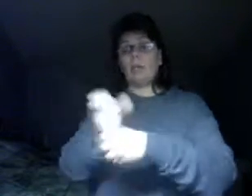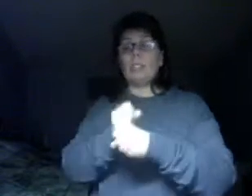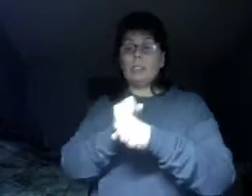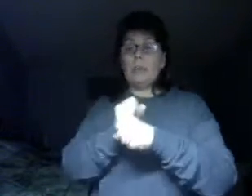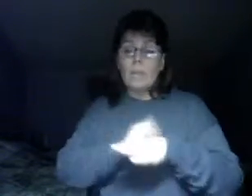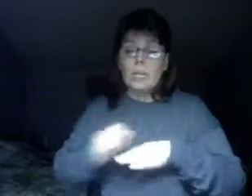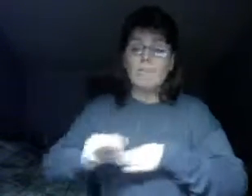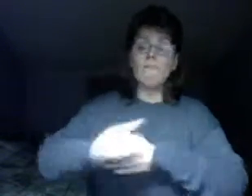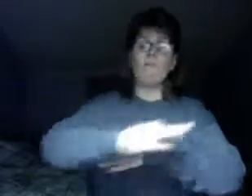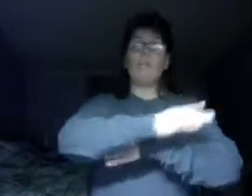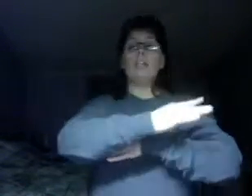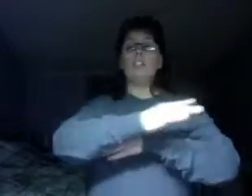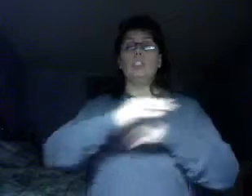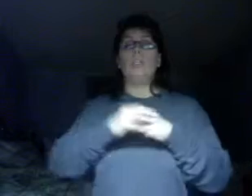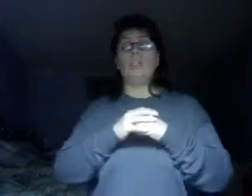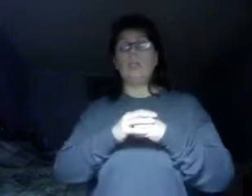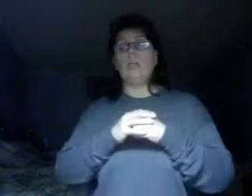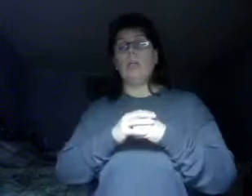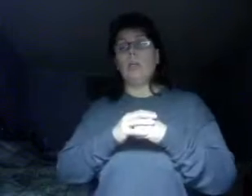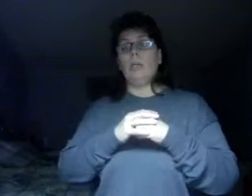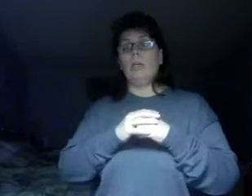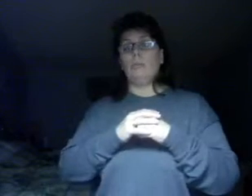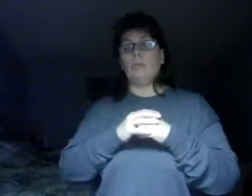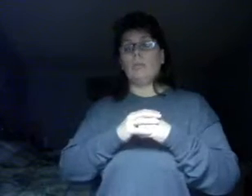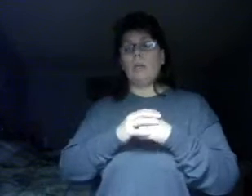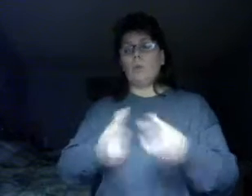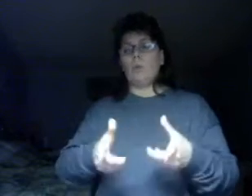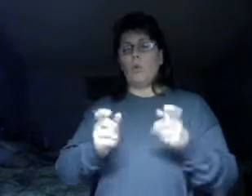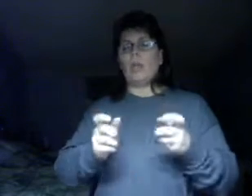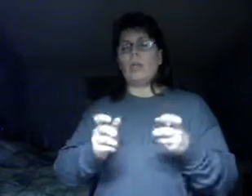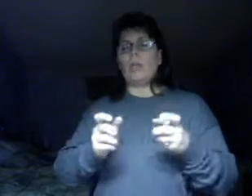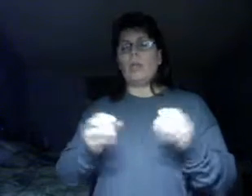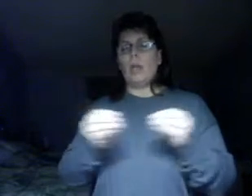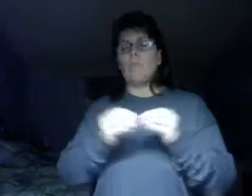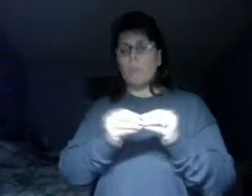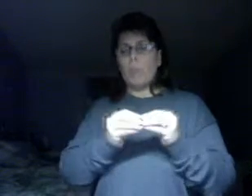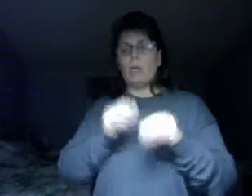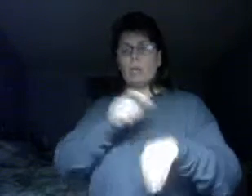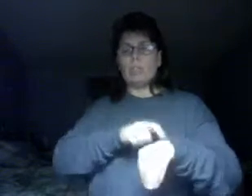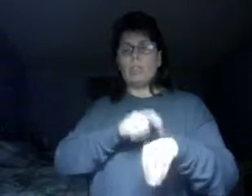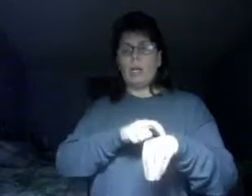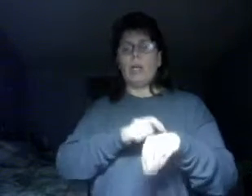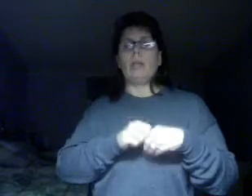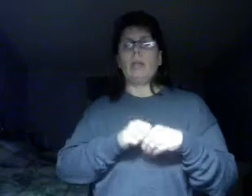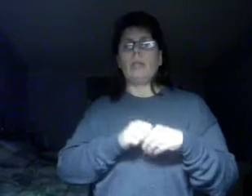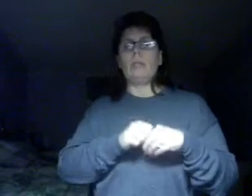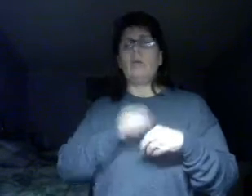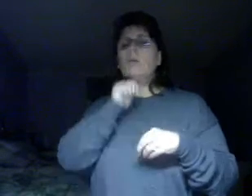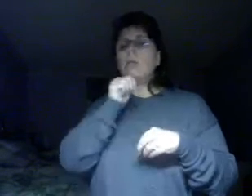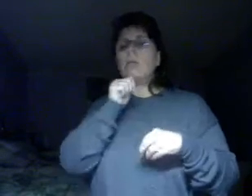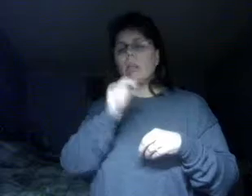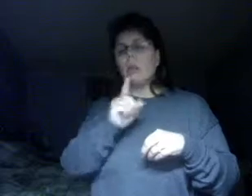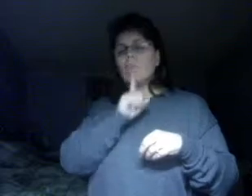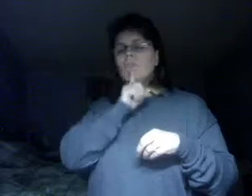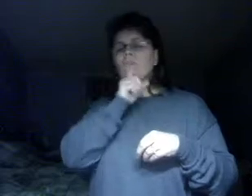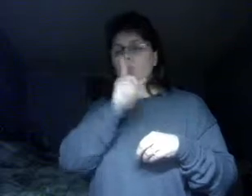happen when a person becomes infected with HIV. And again, we don't know for sure for every single person that a person